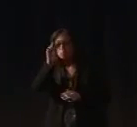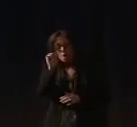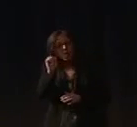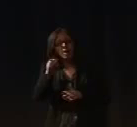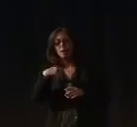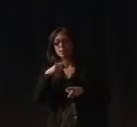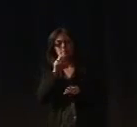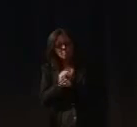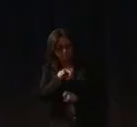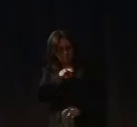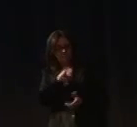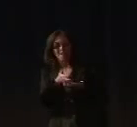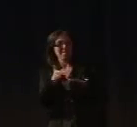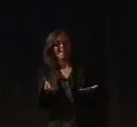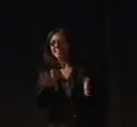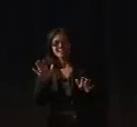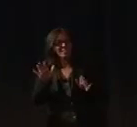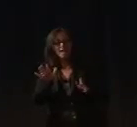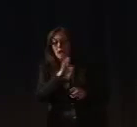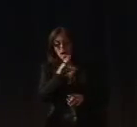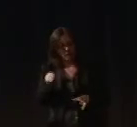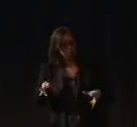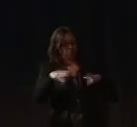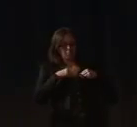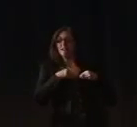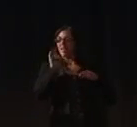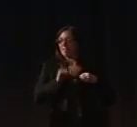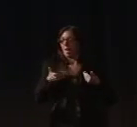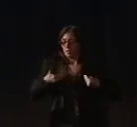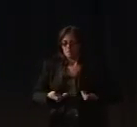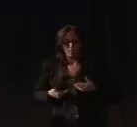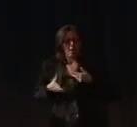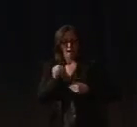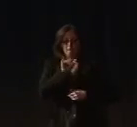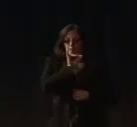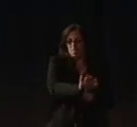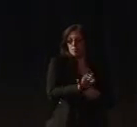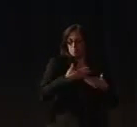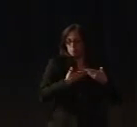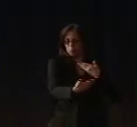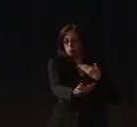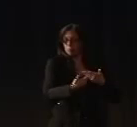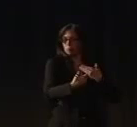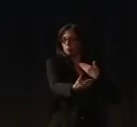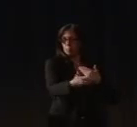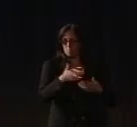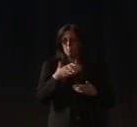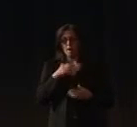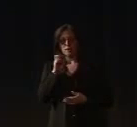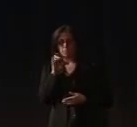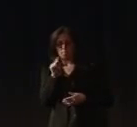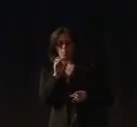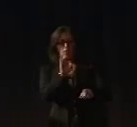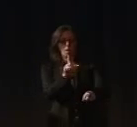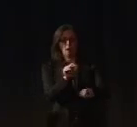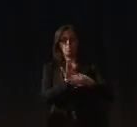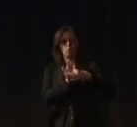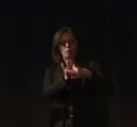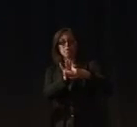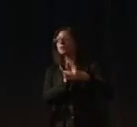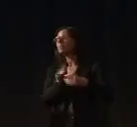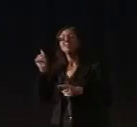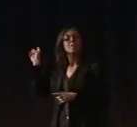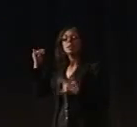subject-object relation. Neither in time nor in space this is now possible. We are in a very, very different time-space. And this is where